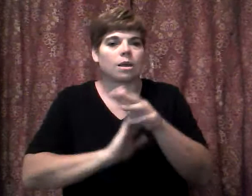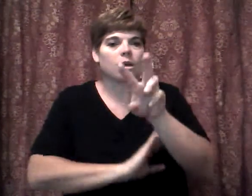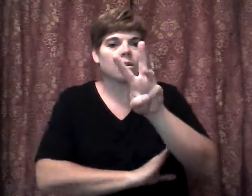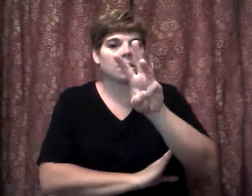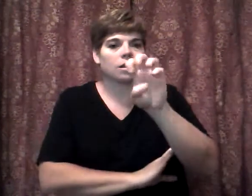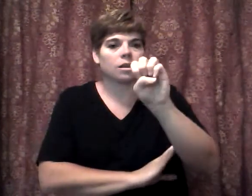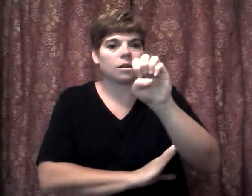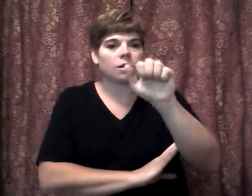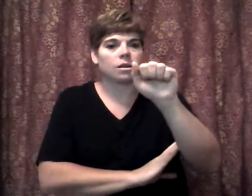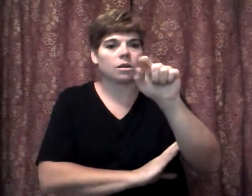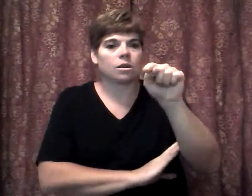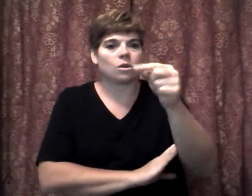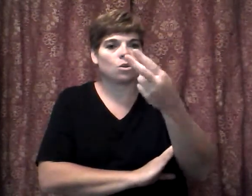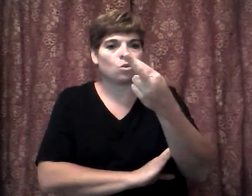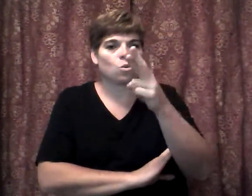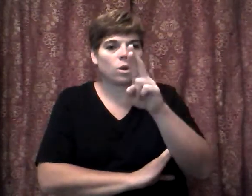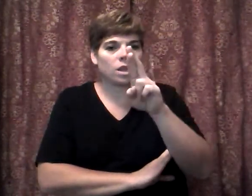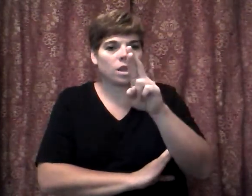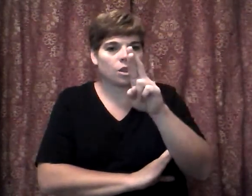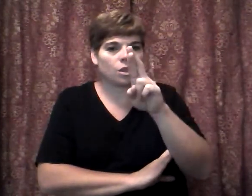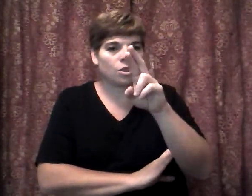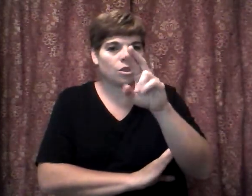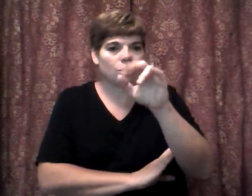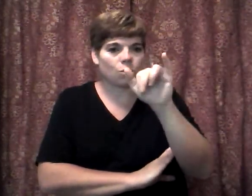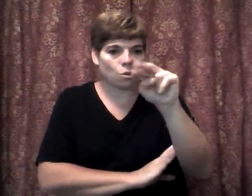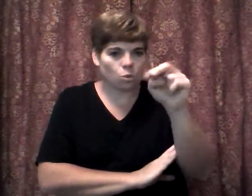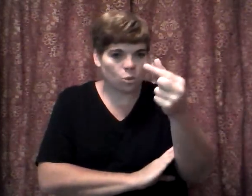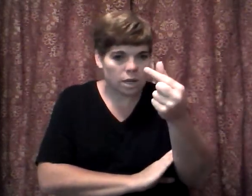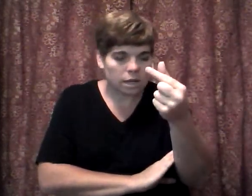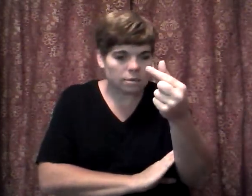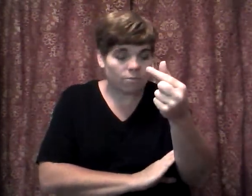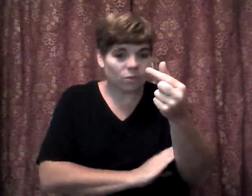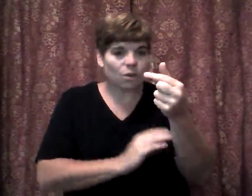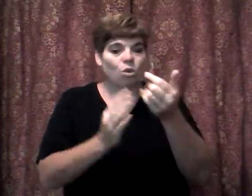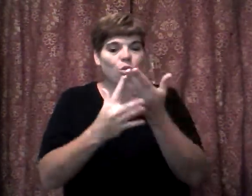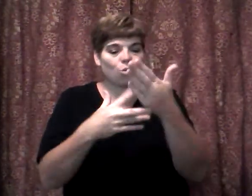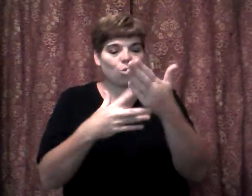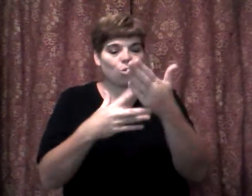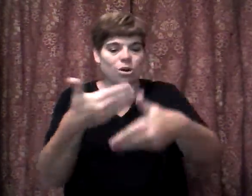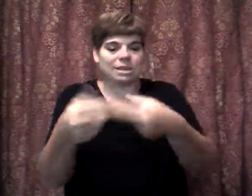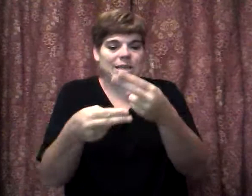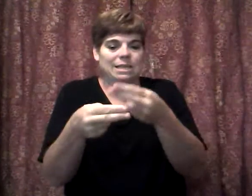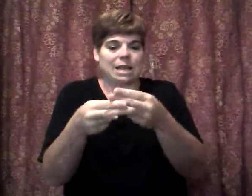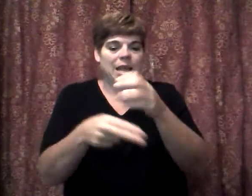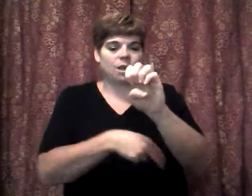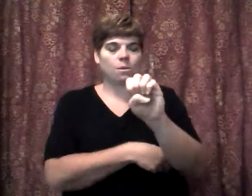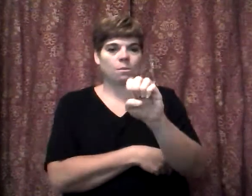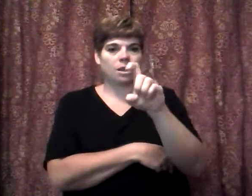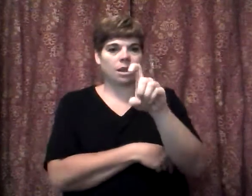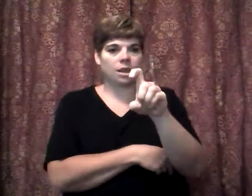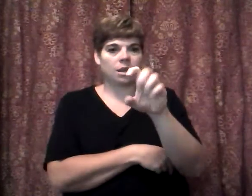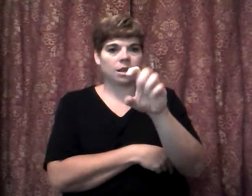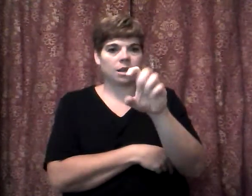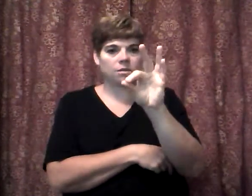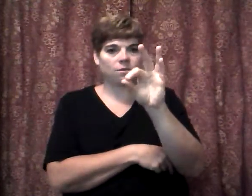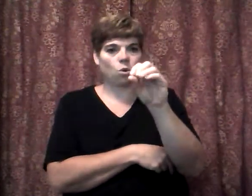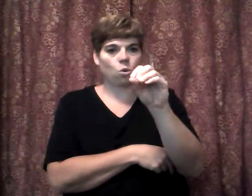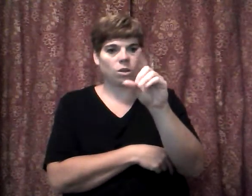called exfoliation. Alright, let's move on here. We talked about abrasion, exfoliation.